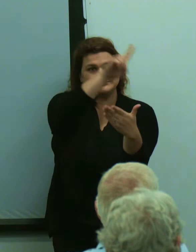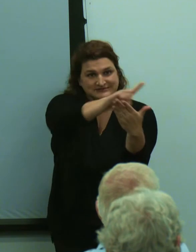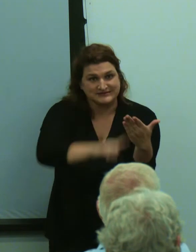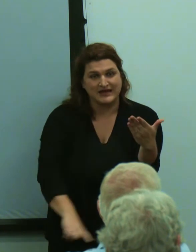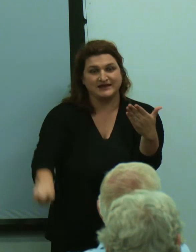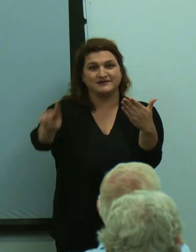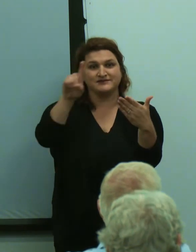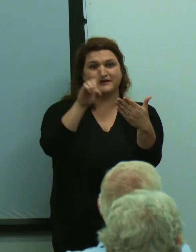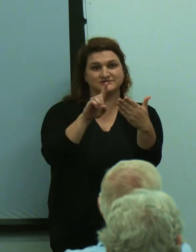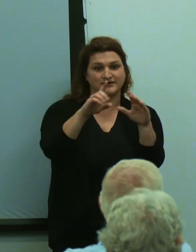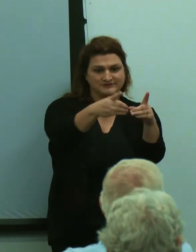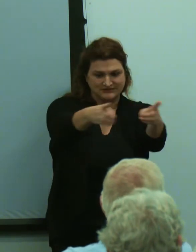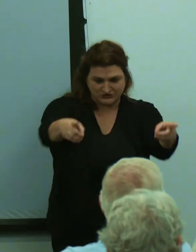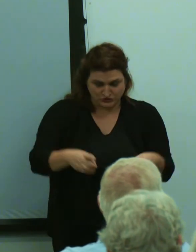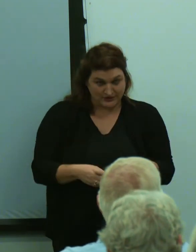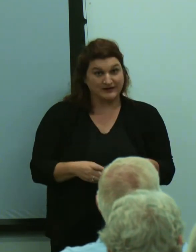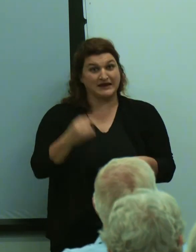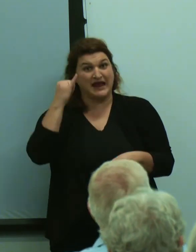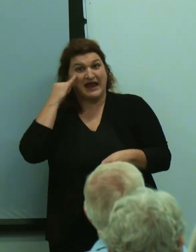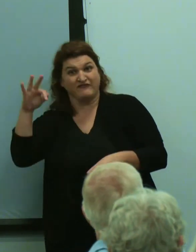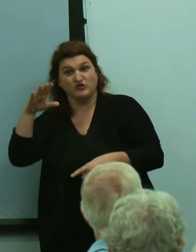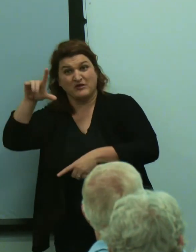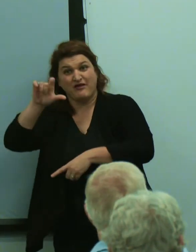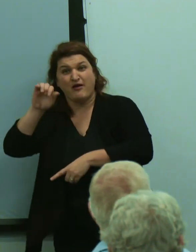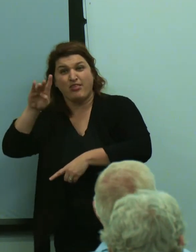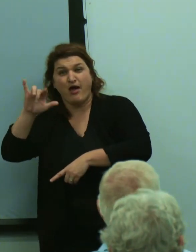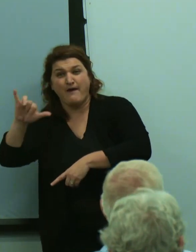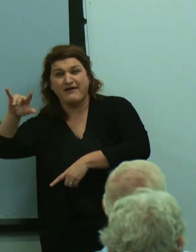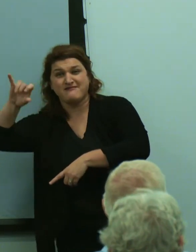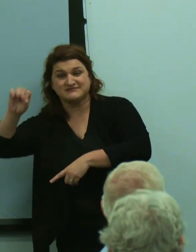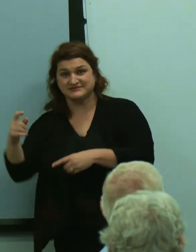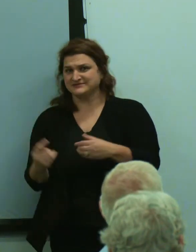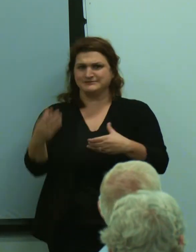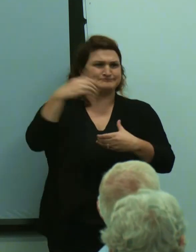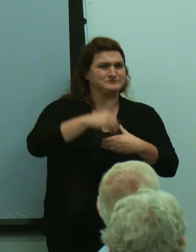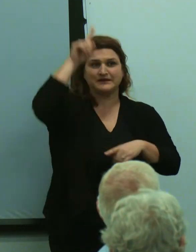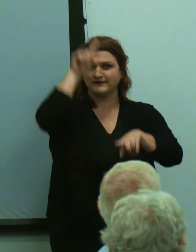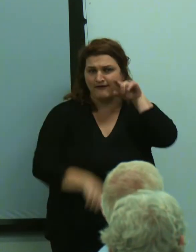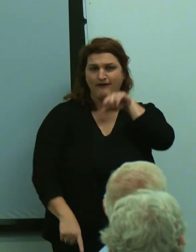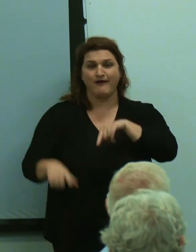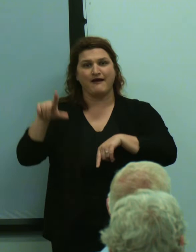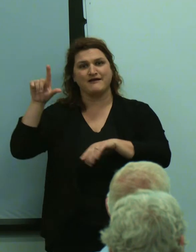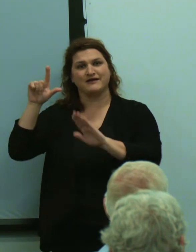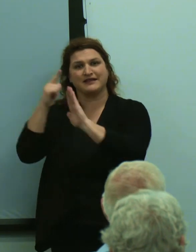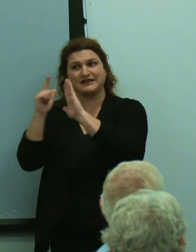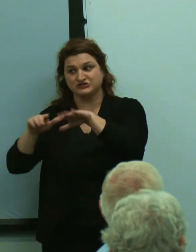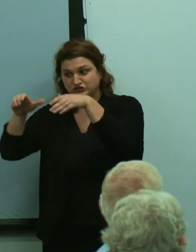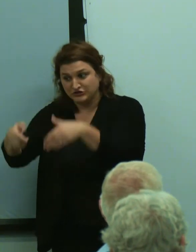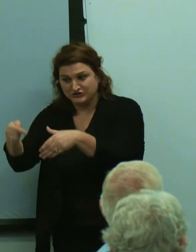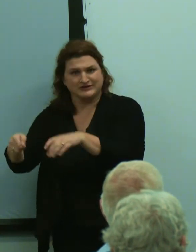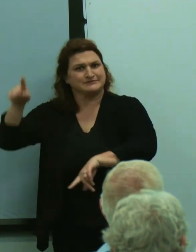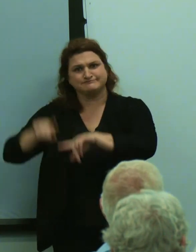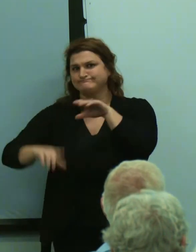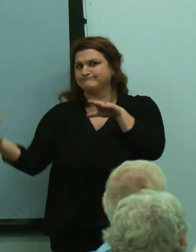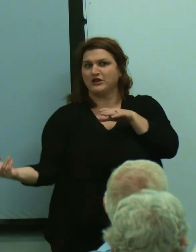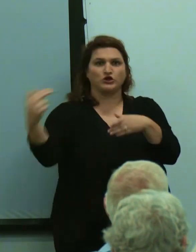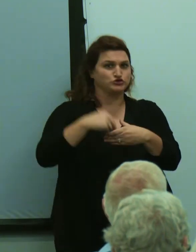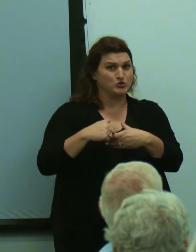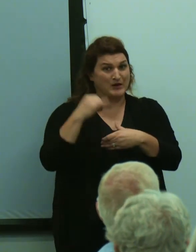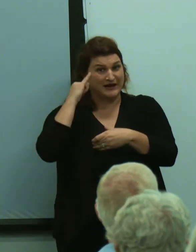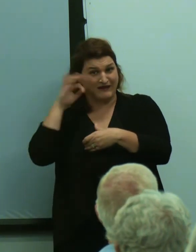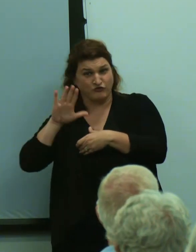couldn't be honored if you're a lobbyist. You couldn't be honored if you were a legislator. You couldn't be honored if you were a family member of that, of